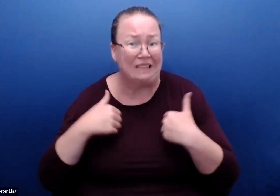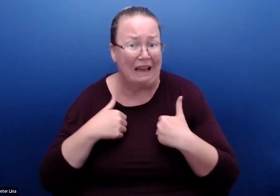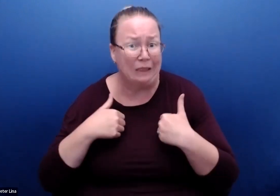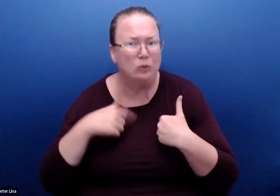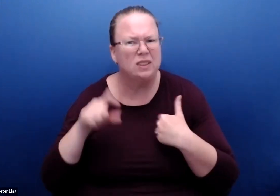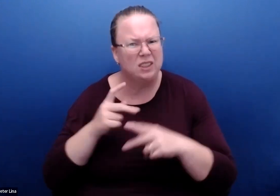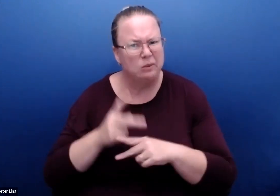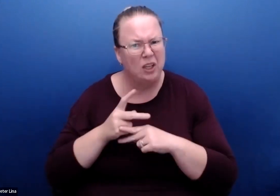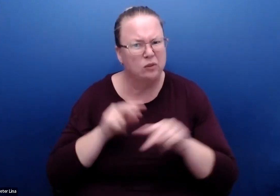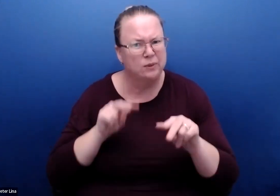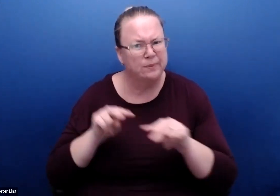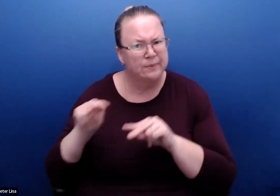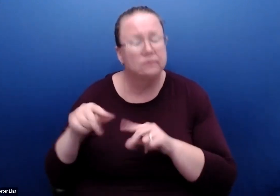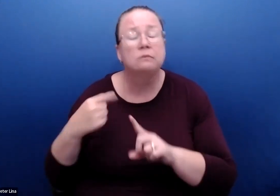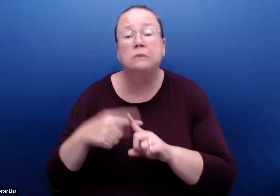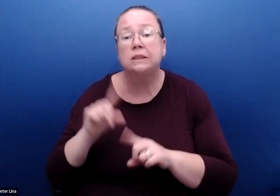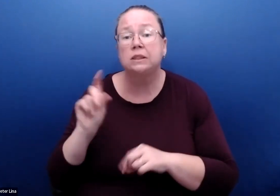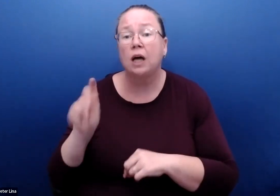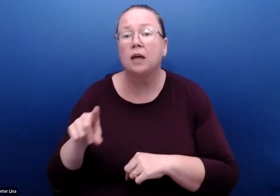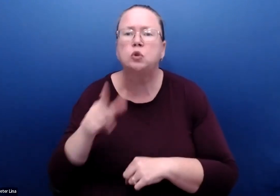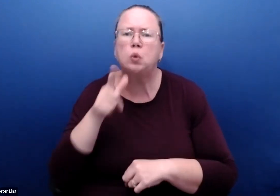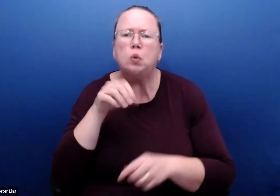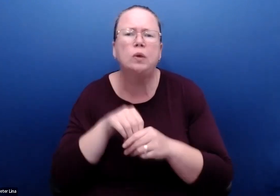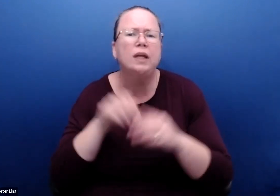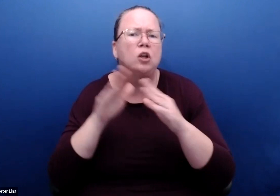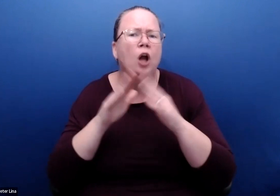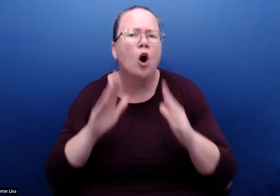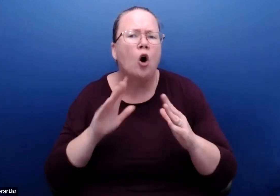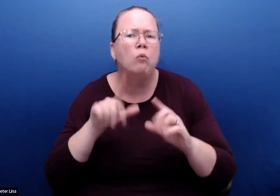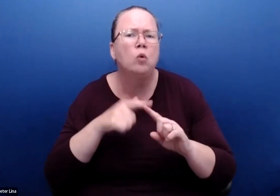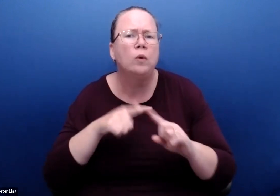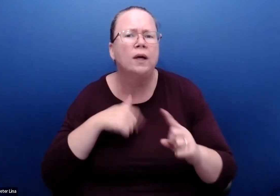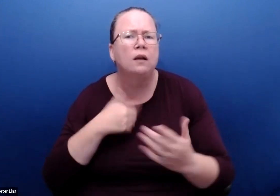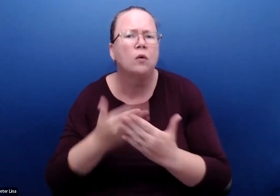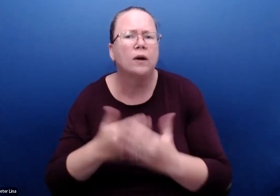watch out for. I also asked her who would be in the home during the visit.